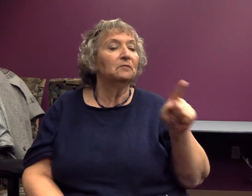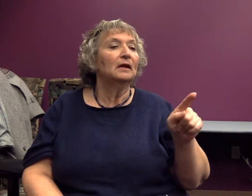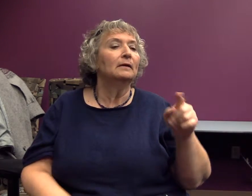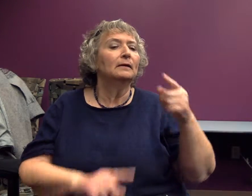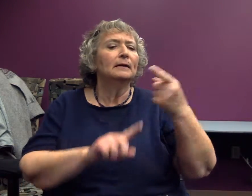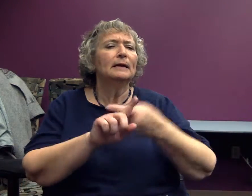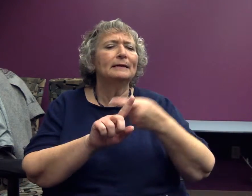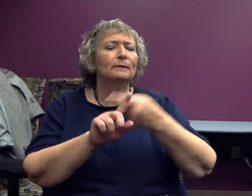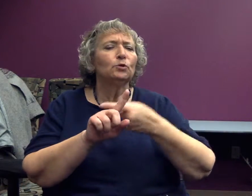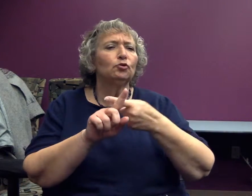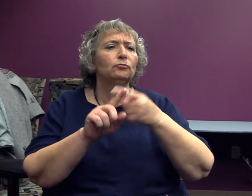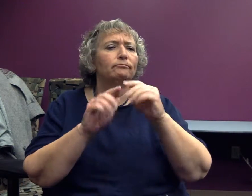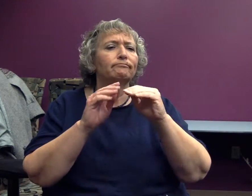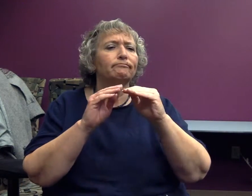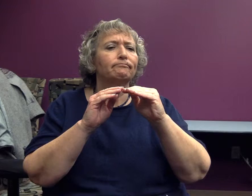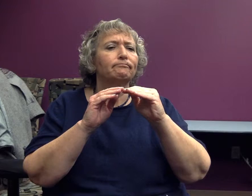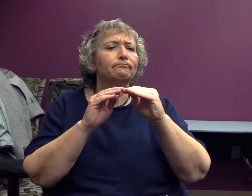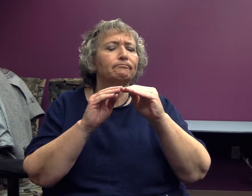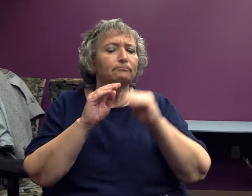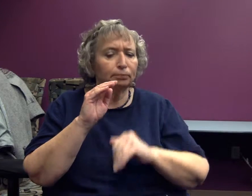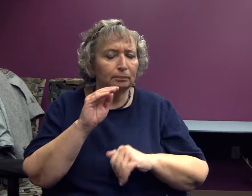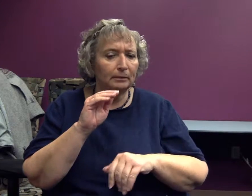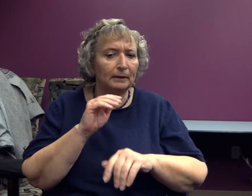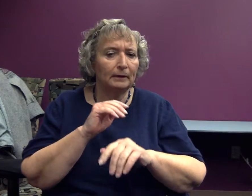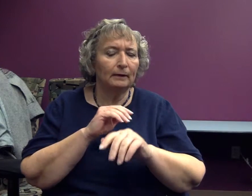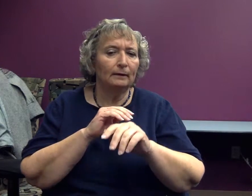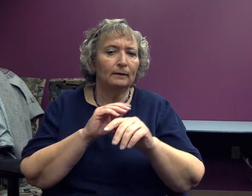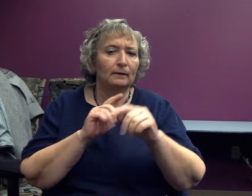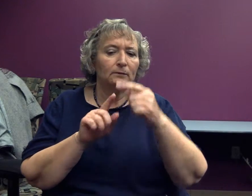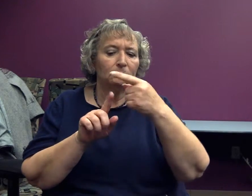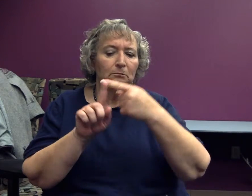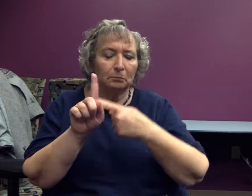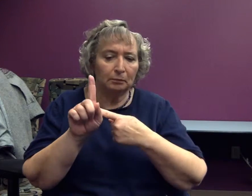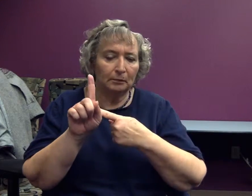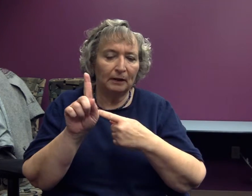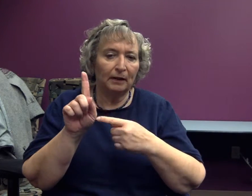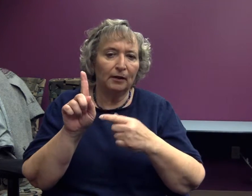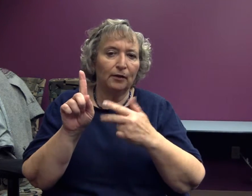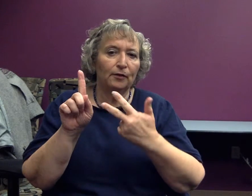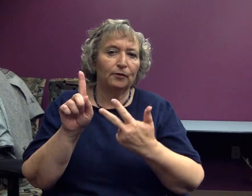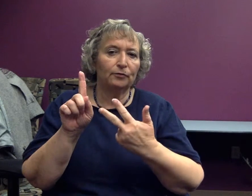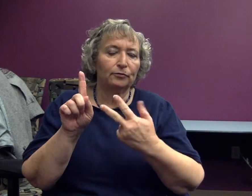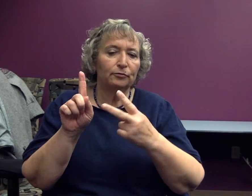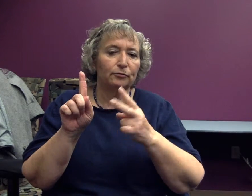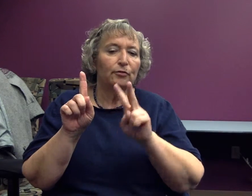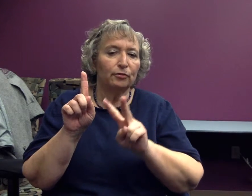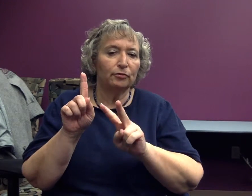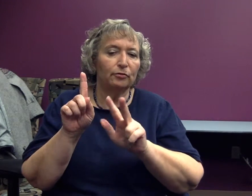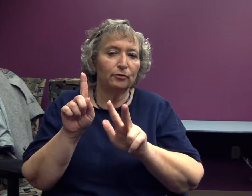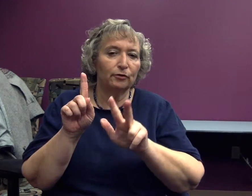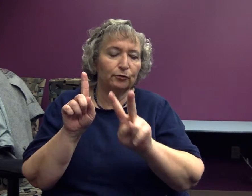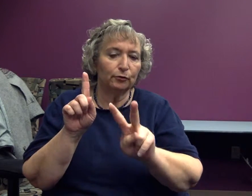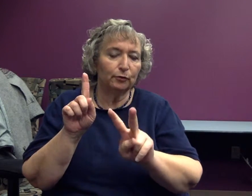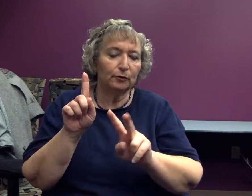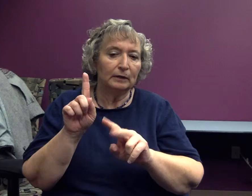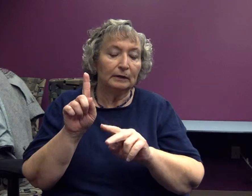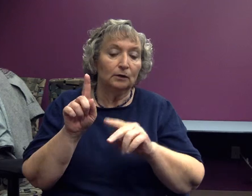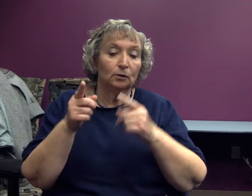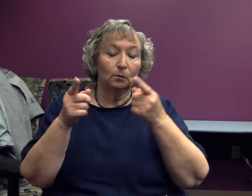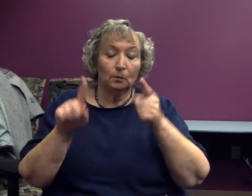molecules of water vapor in the atmosphere and you freeze them. And then they accumulate as frost. So you